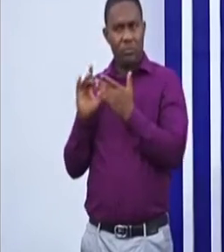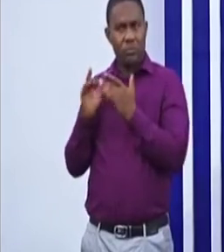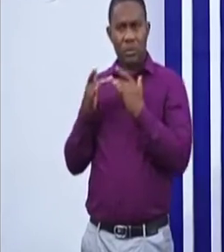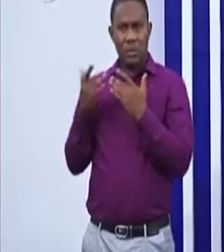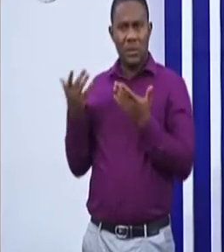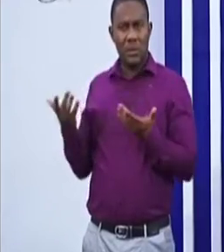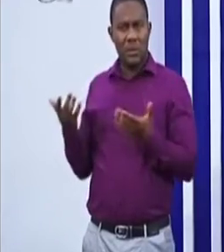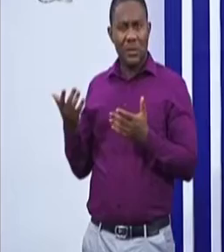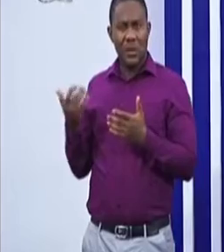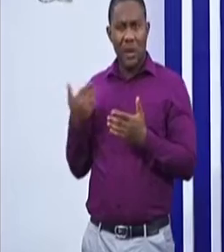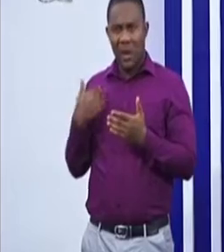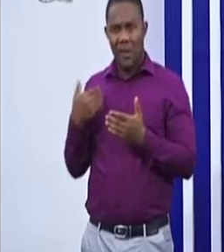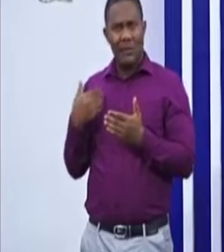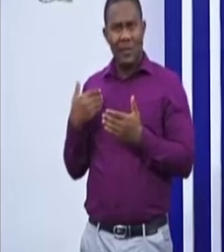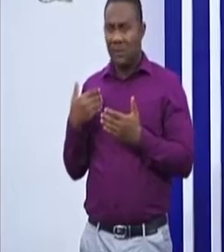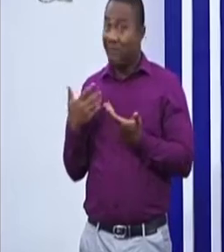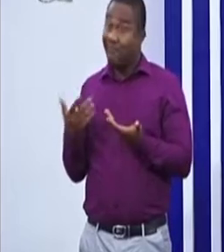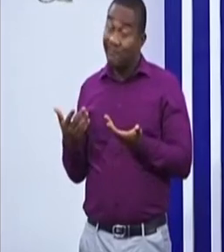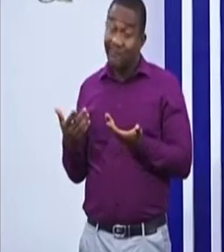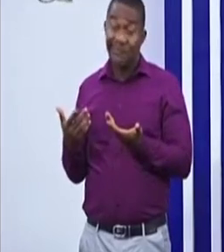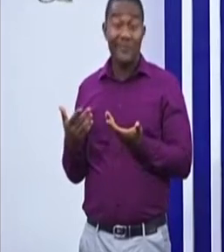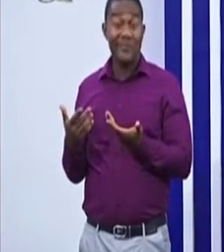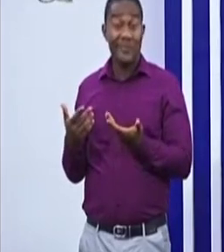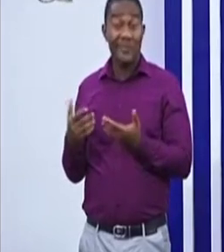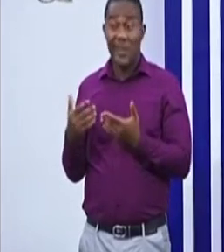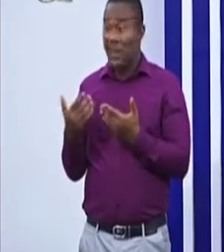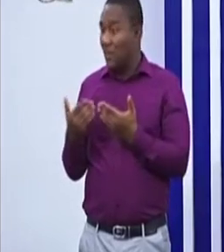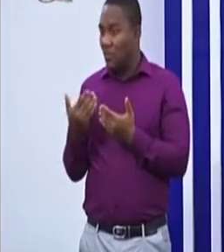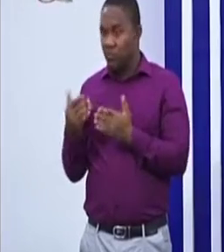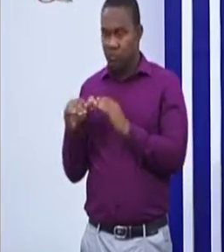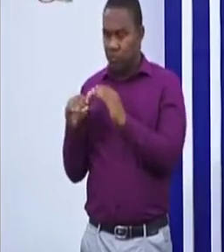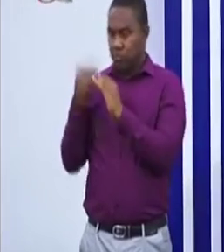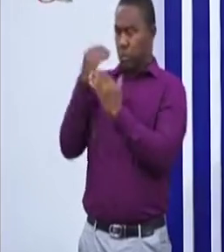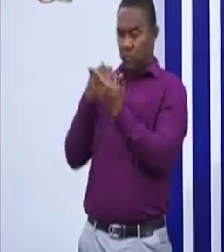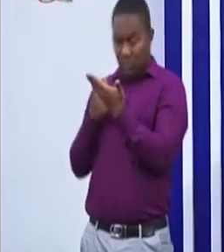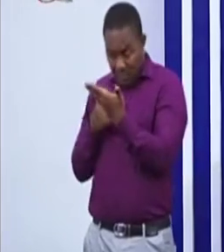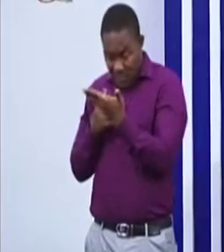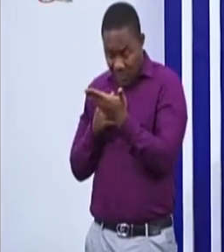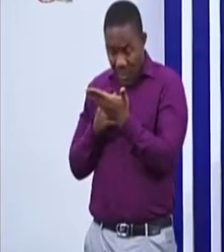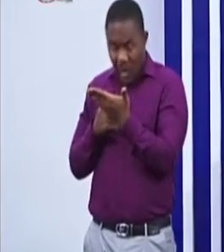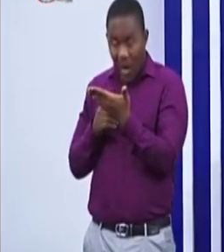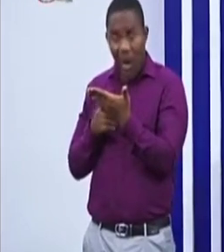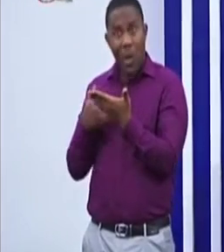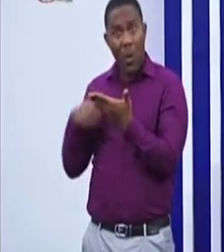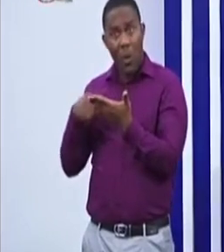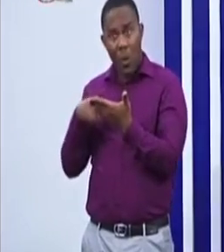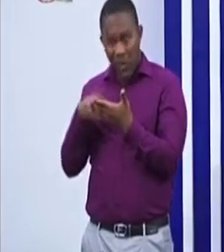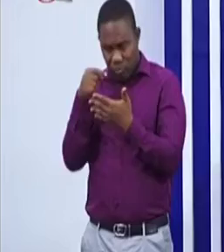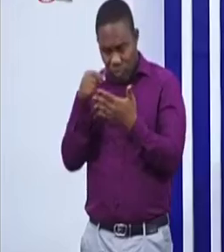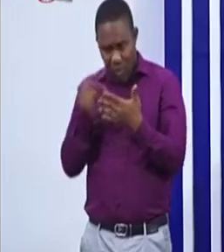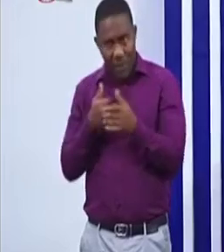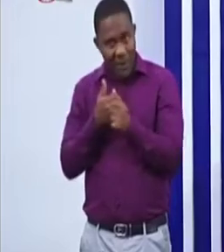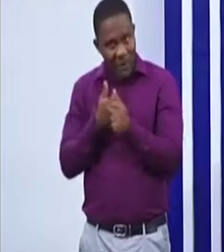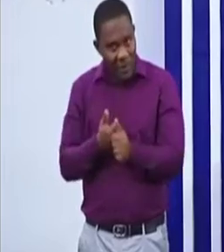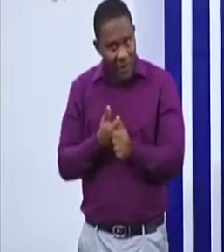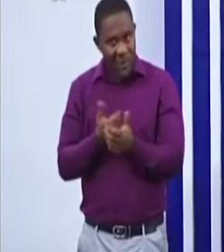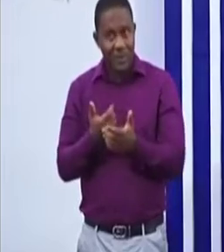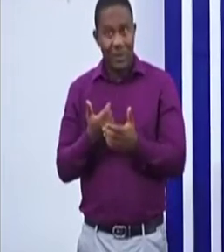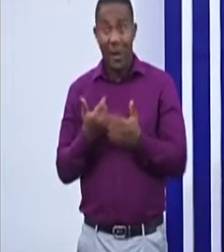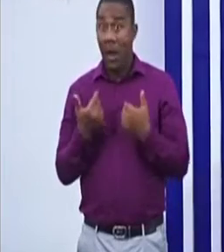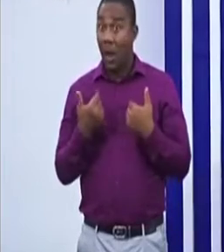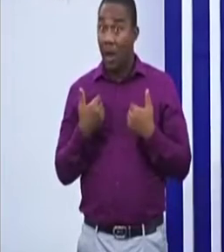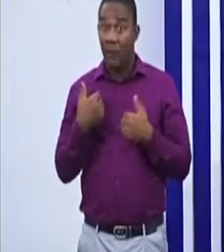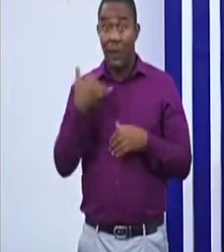the simple messages, be to so a boy and coco, a boy and kayes, nyama, a was a ye, be our phone, or